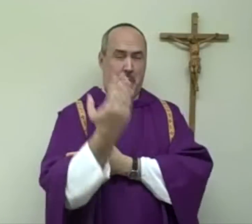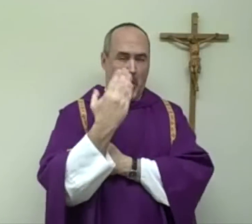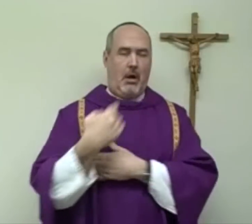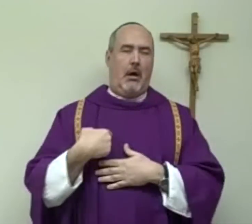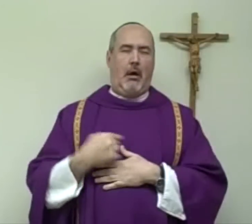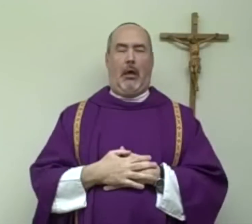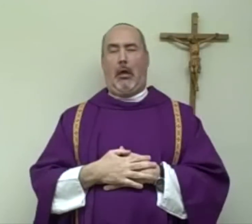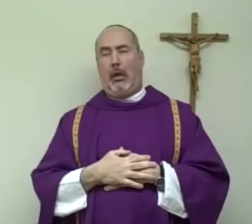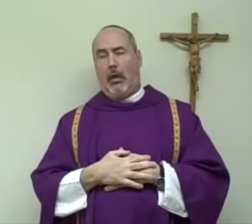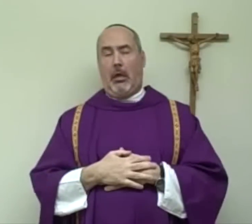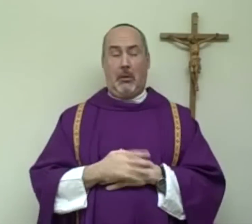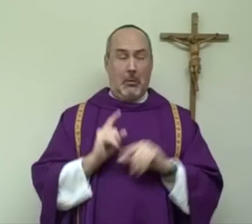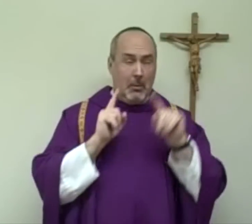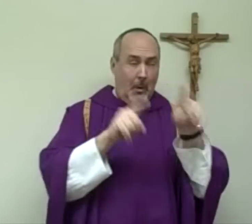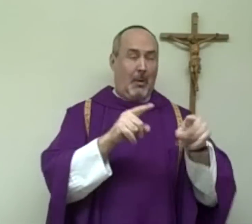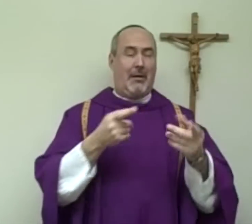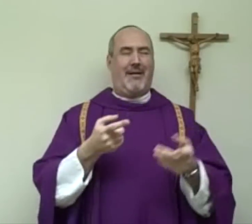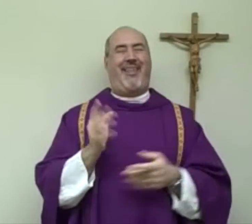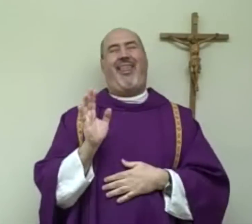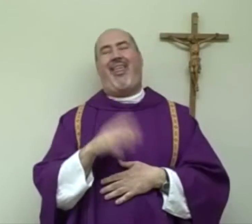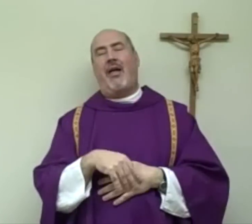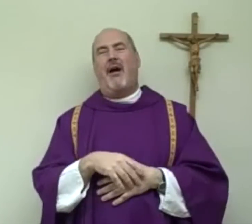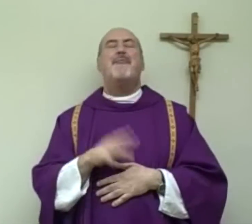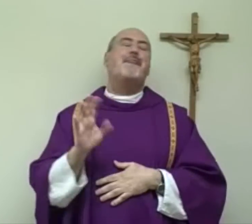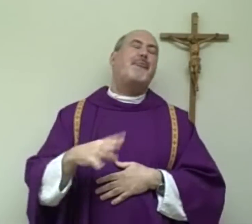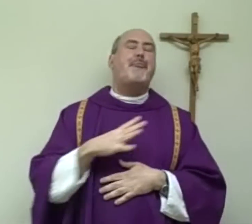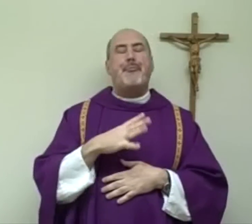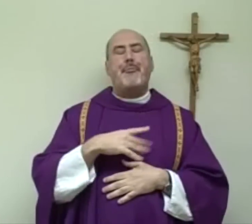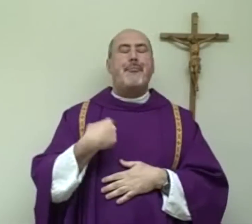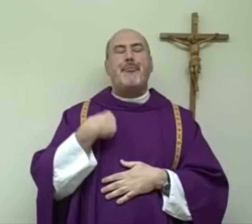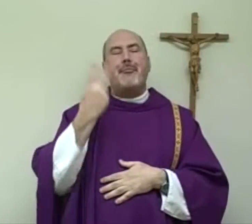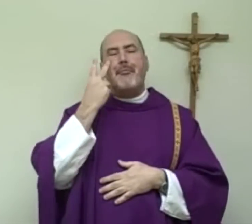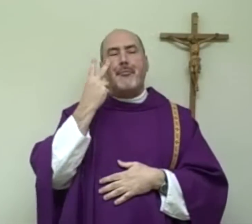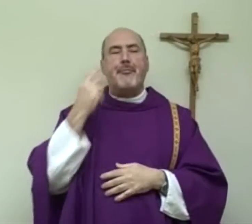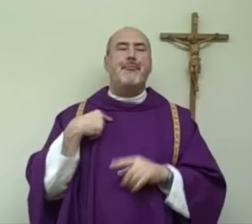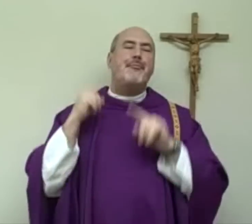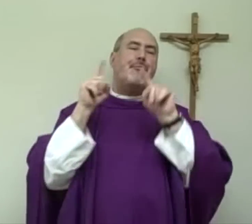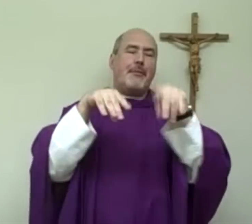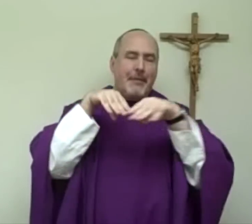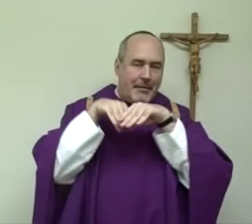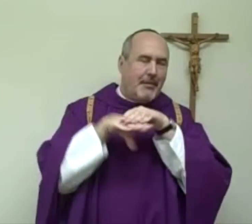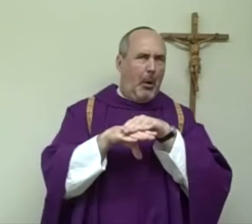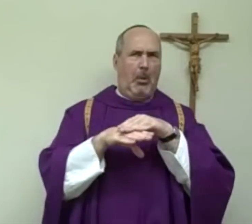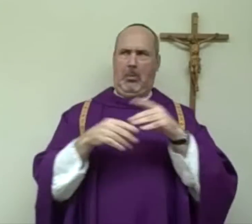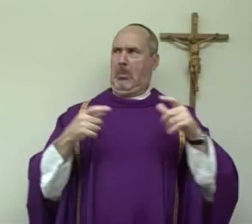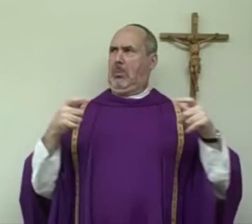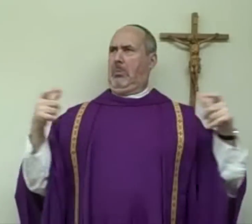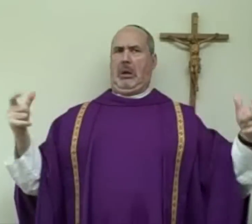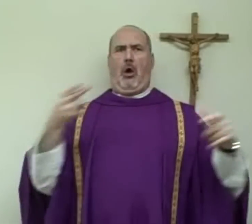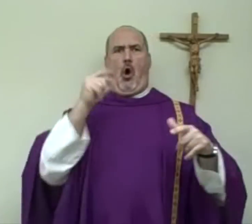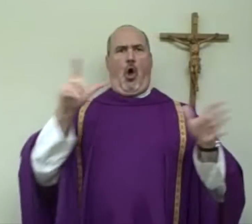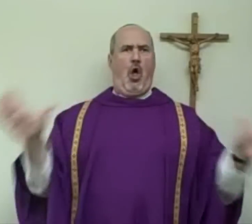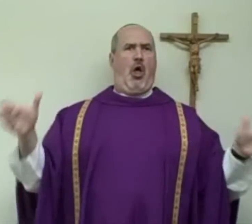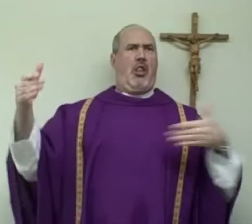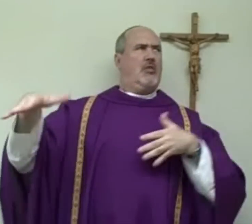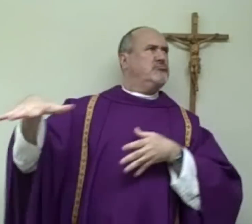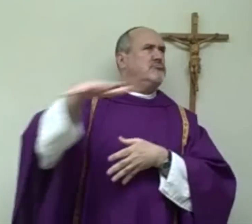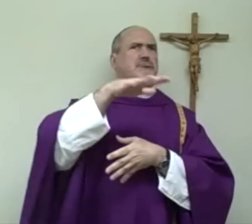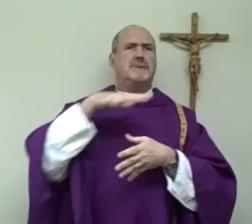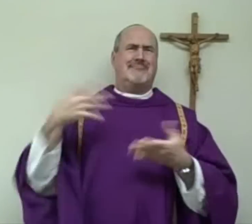campus have booths set up. So that morning I thought, well, I'll go and check it out and walk through and see what it was like. I didn't